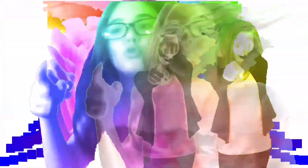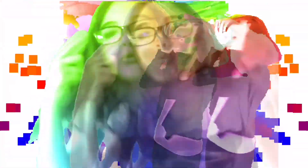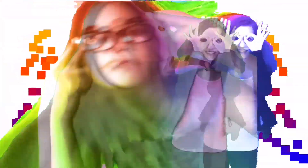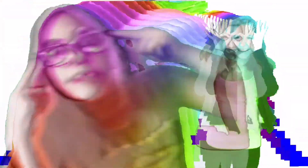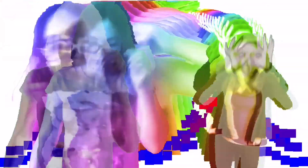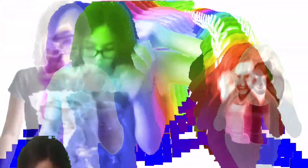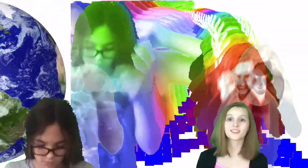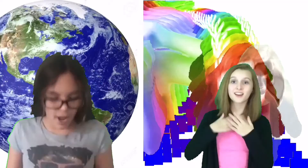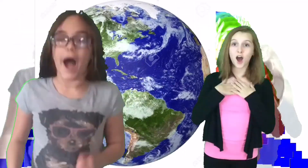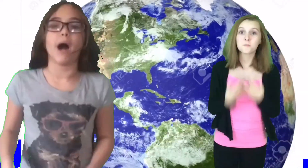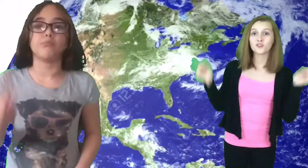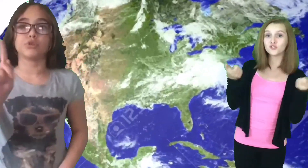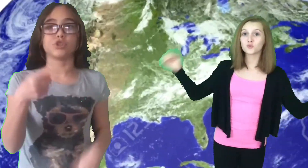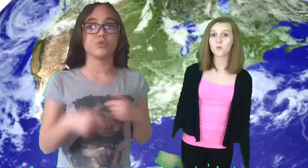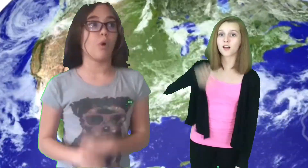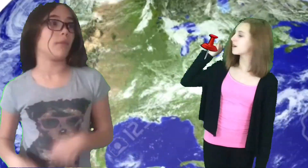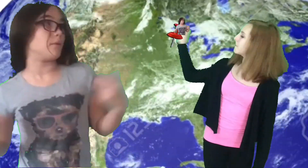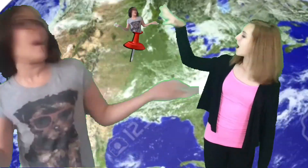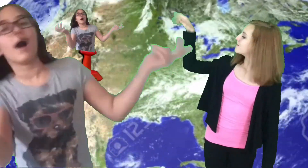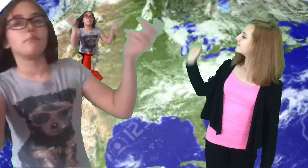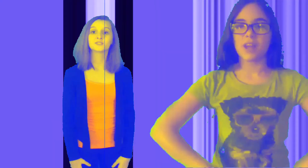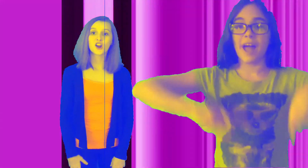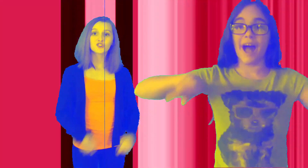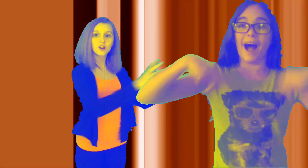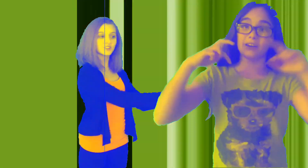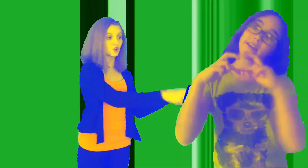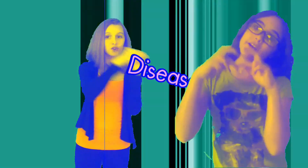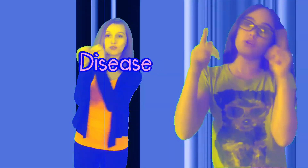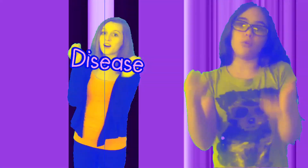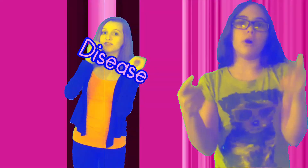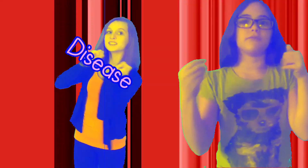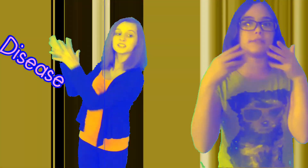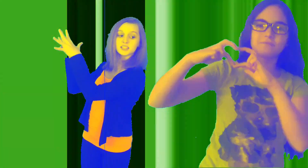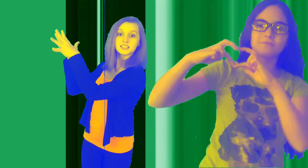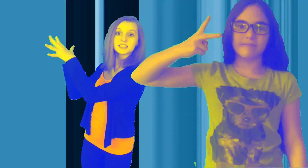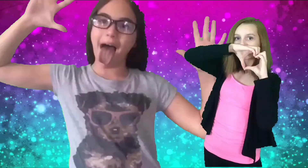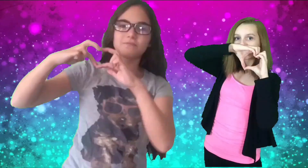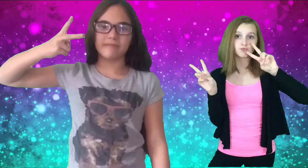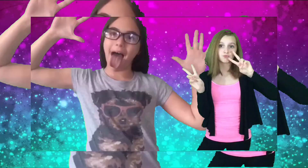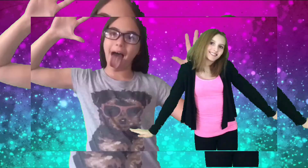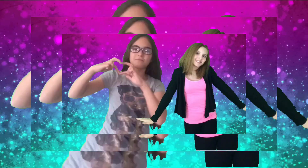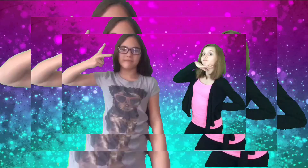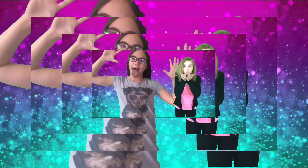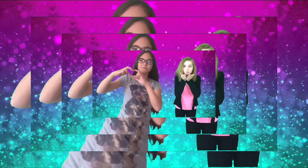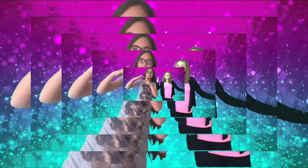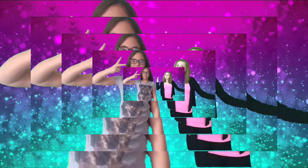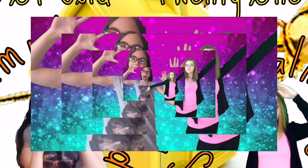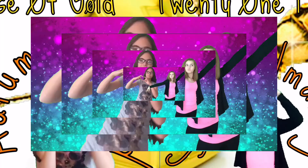everything you see. I'll put you on the map, I'll cure you of disease.